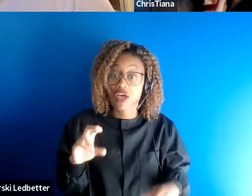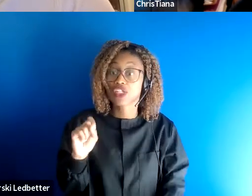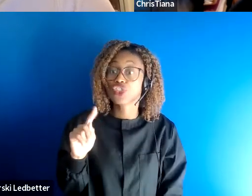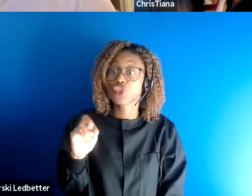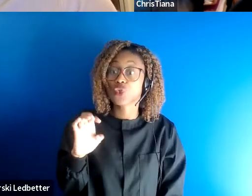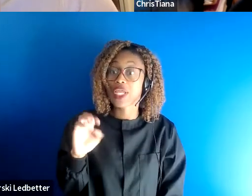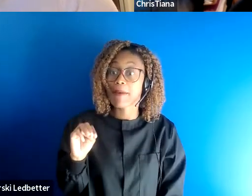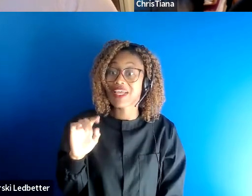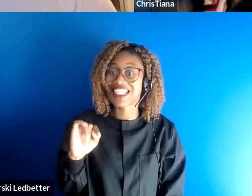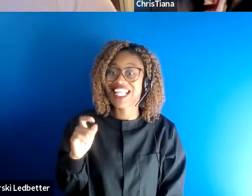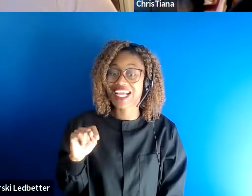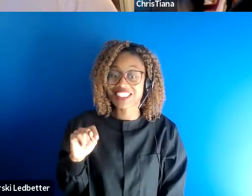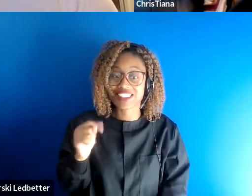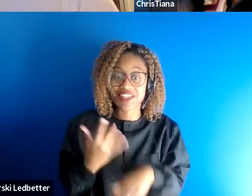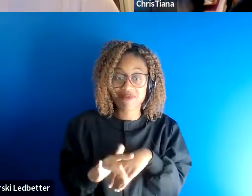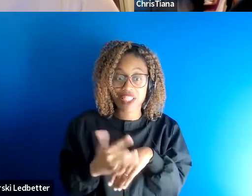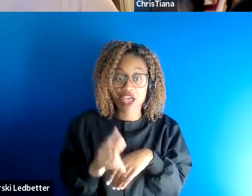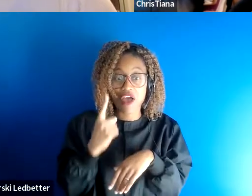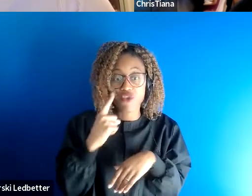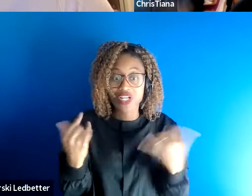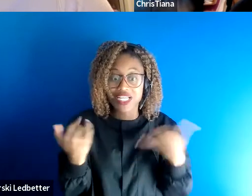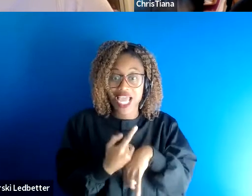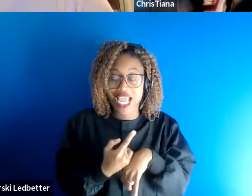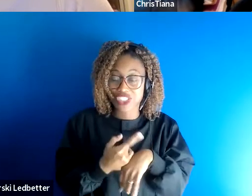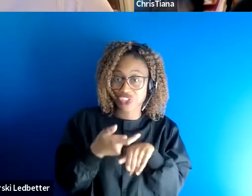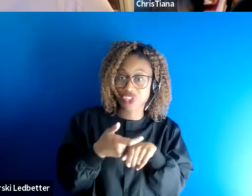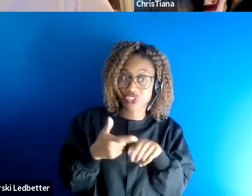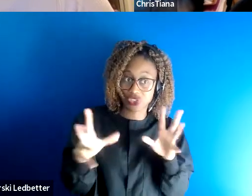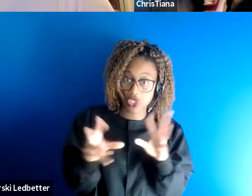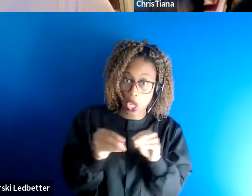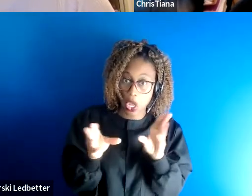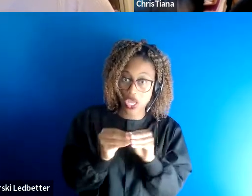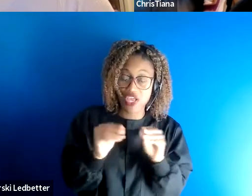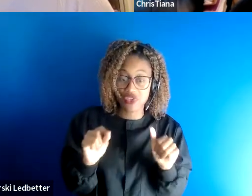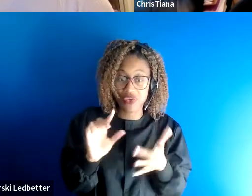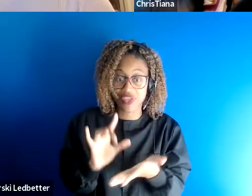for today's calls. You can find that in the conference website